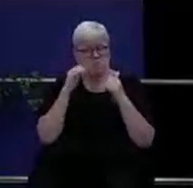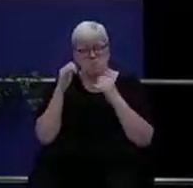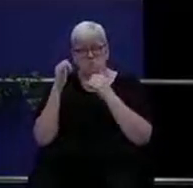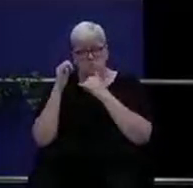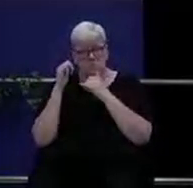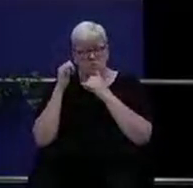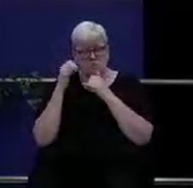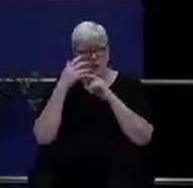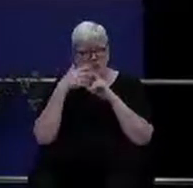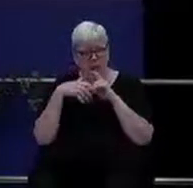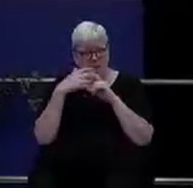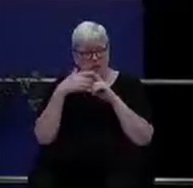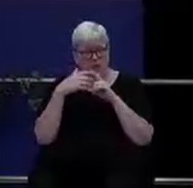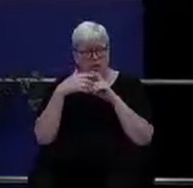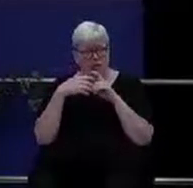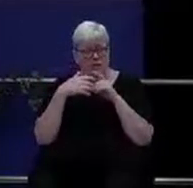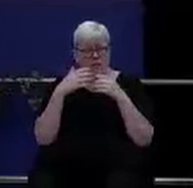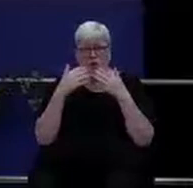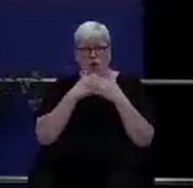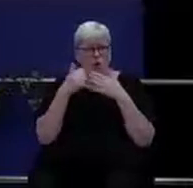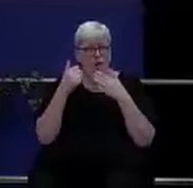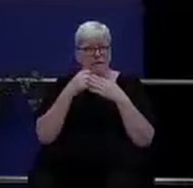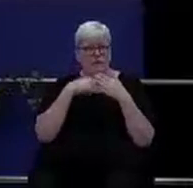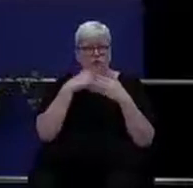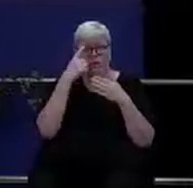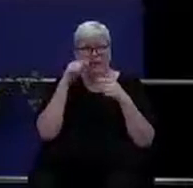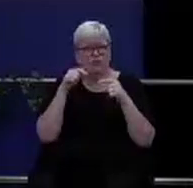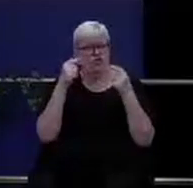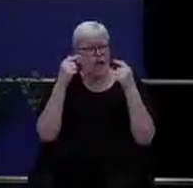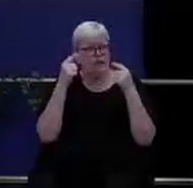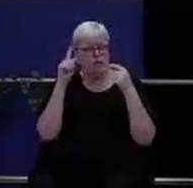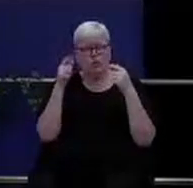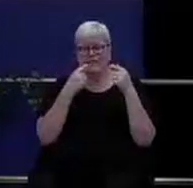literary background, often to challenge what has been said.